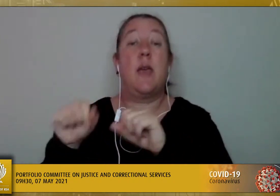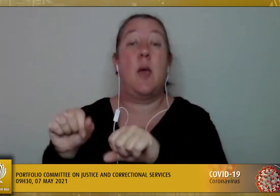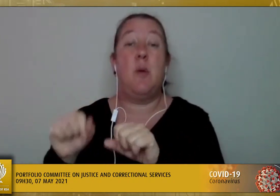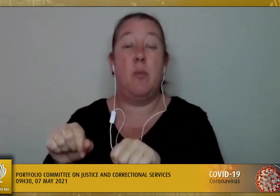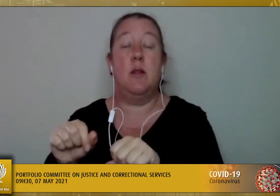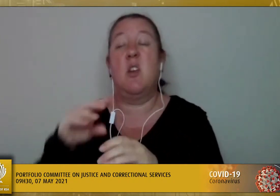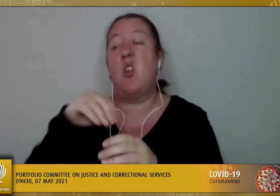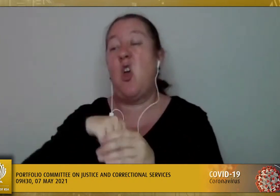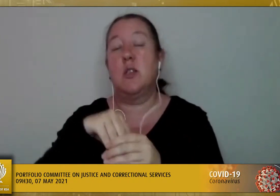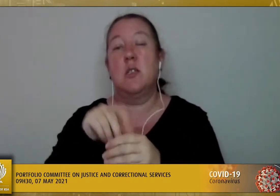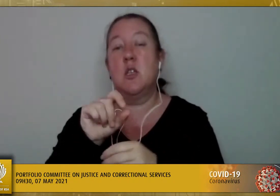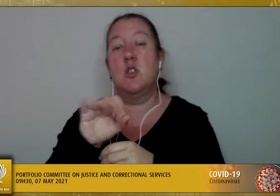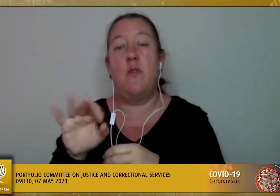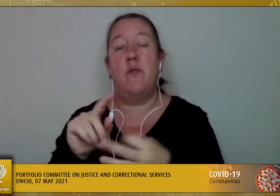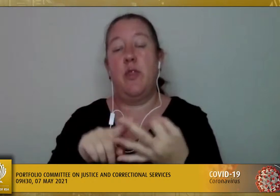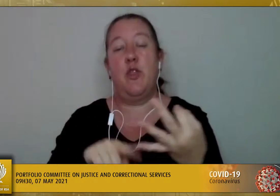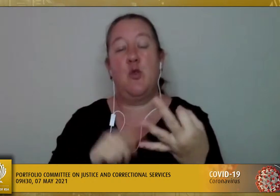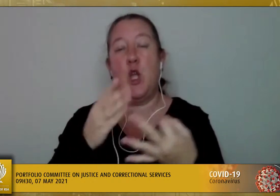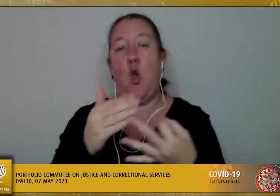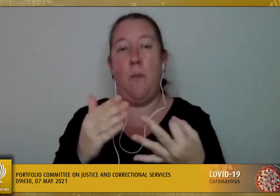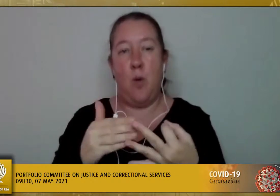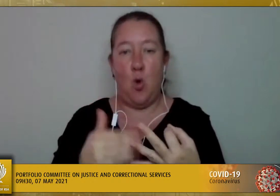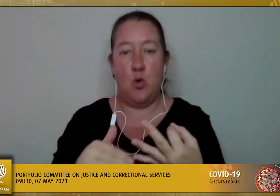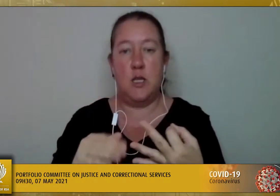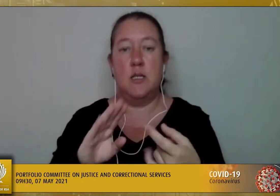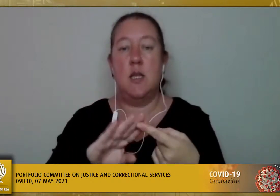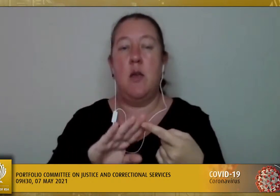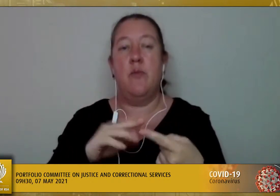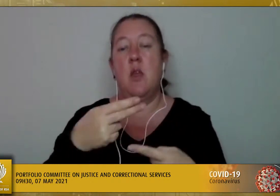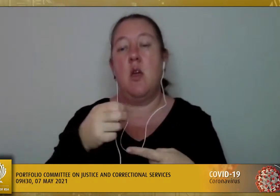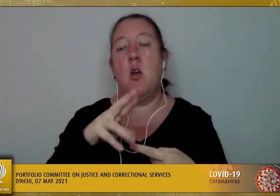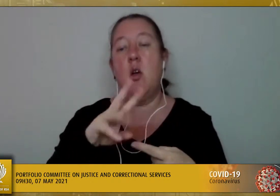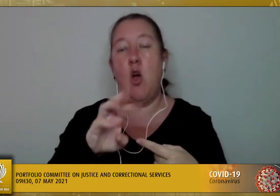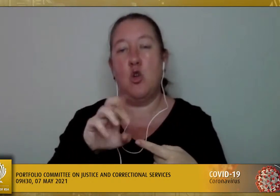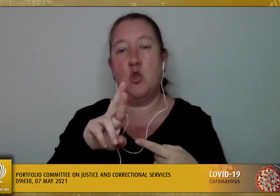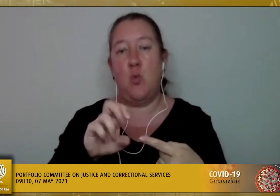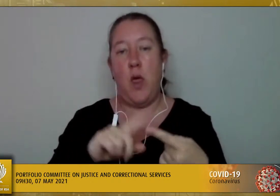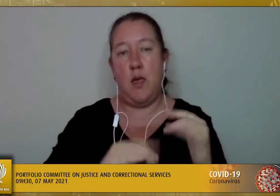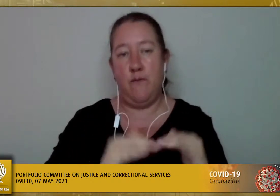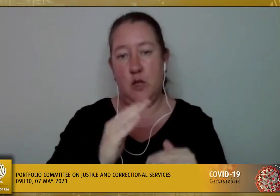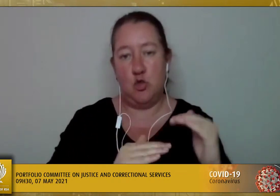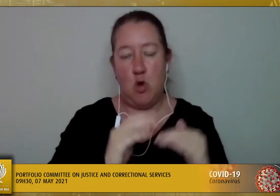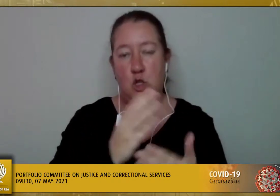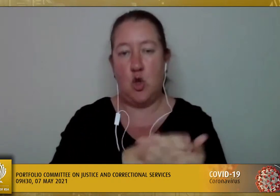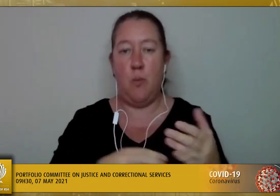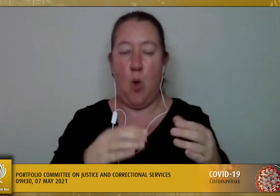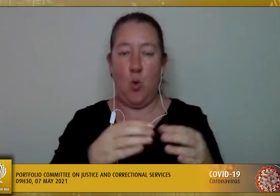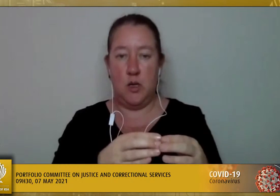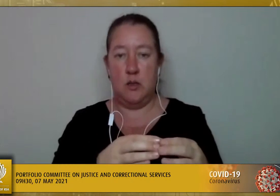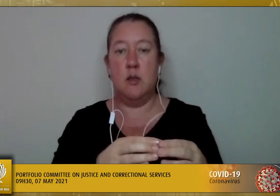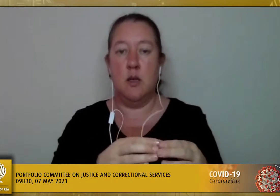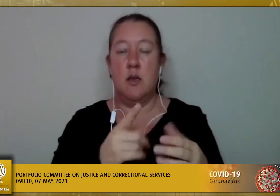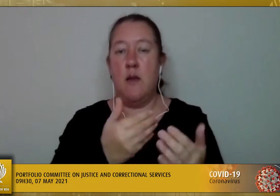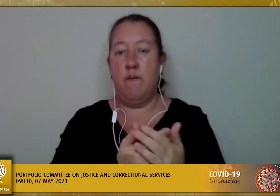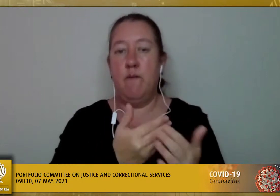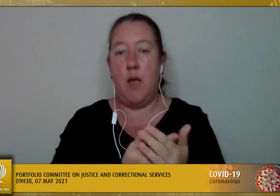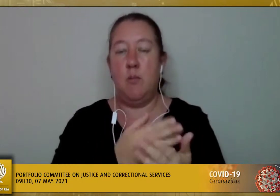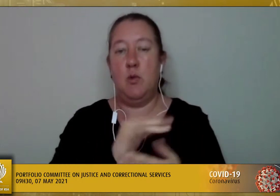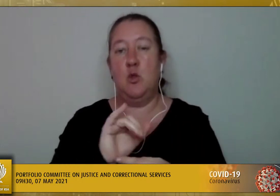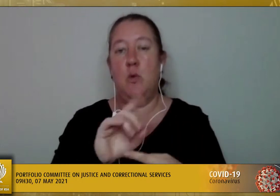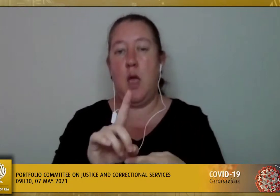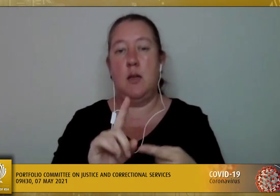consists of of three components there's a hardware infrastructure component um that is available to